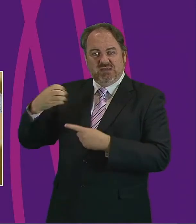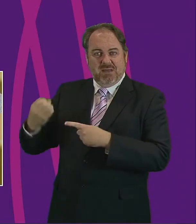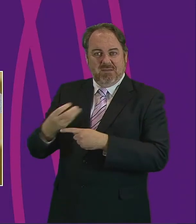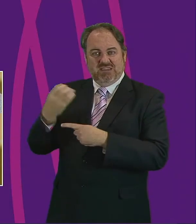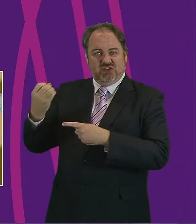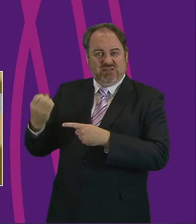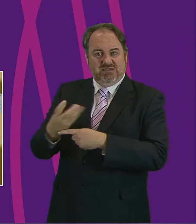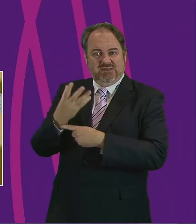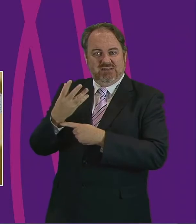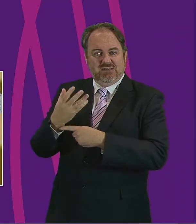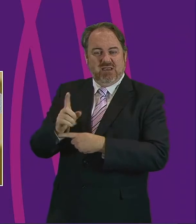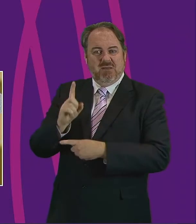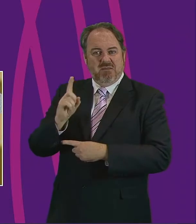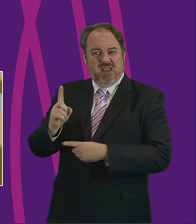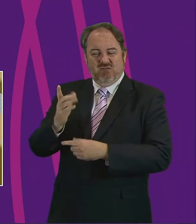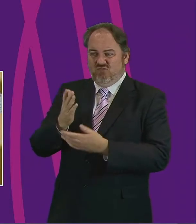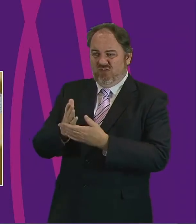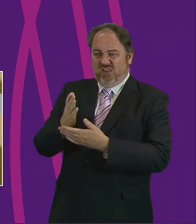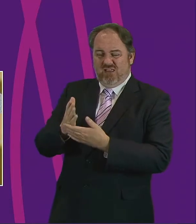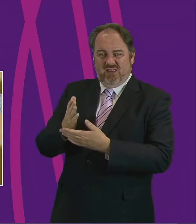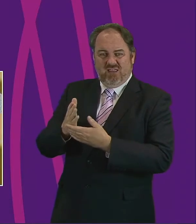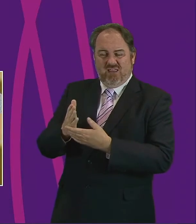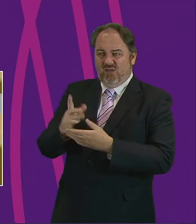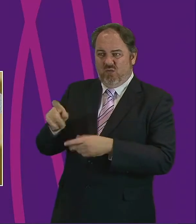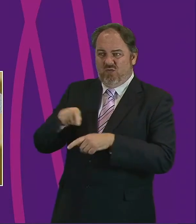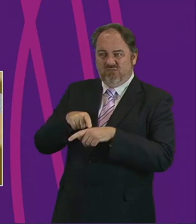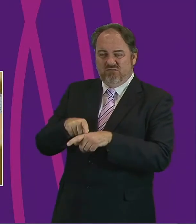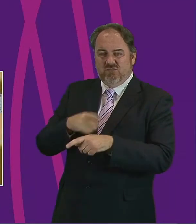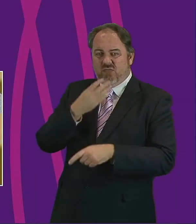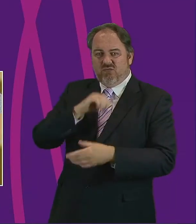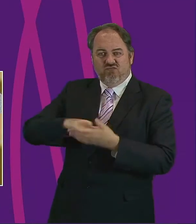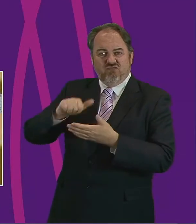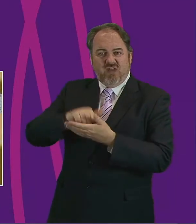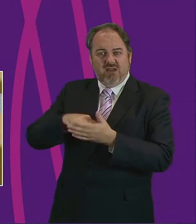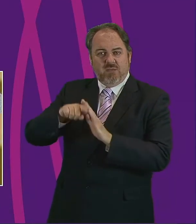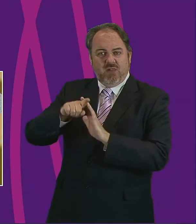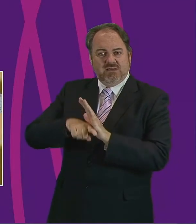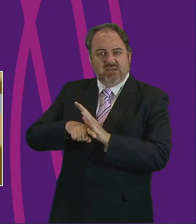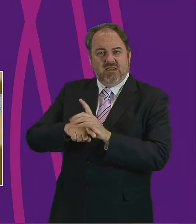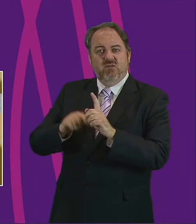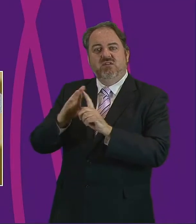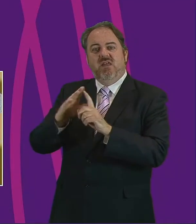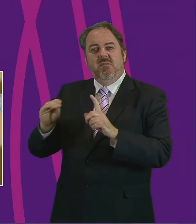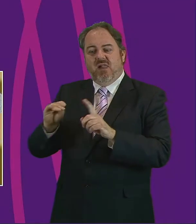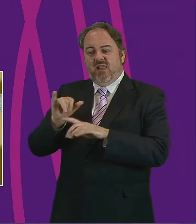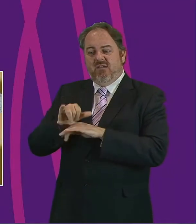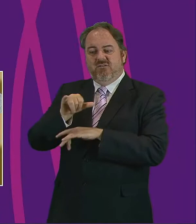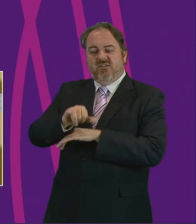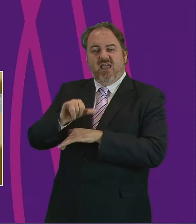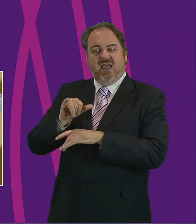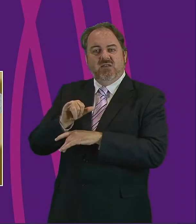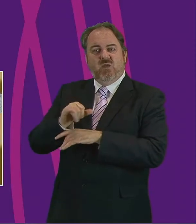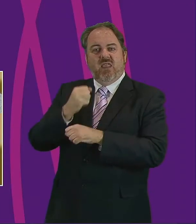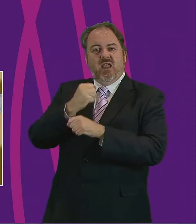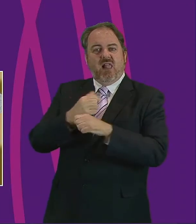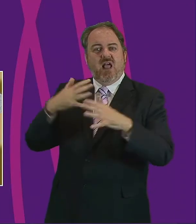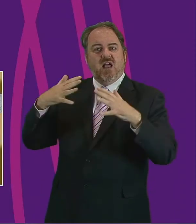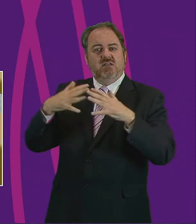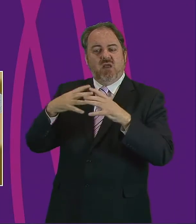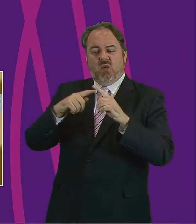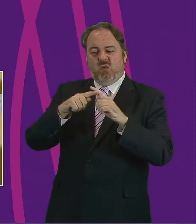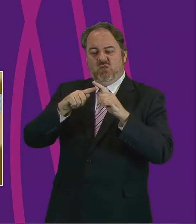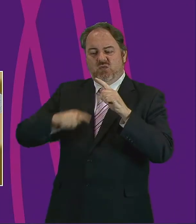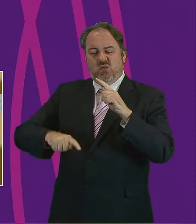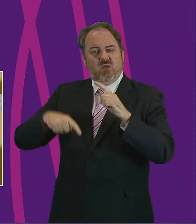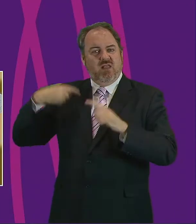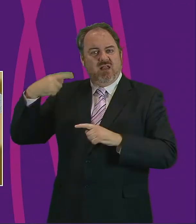wrong policies. And just this week, the resumption of short-haul flights between Glasgow and London has been allowed when there is plenty